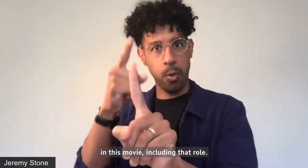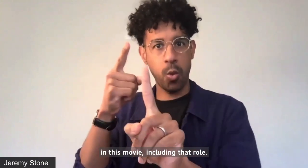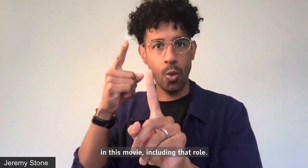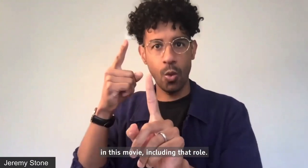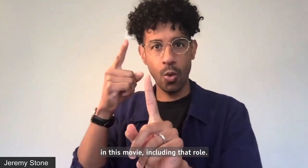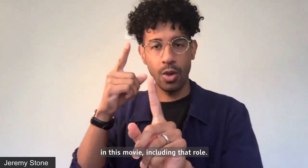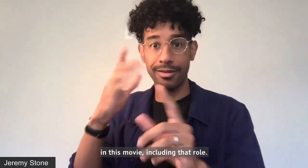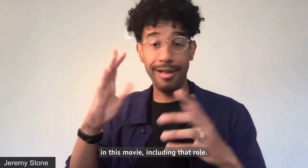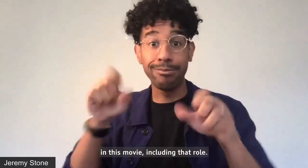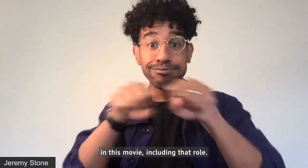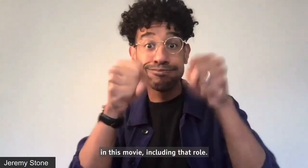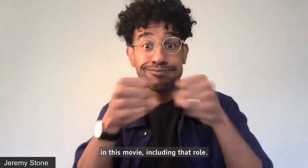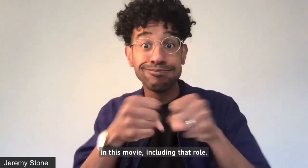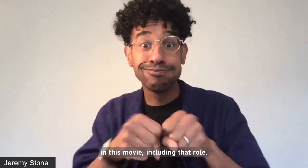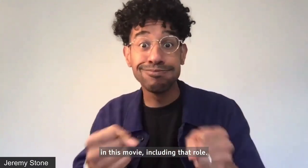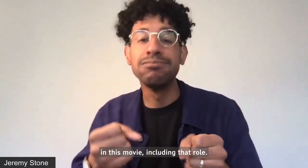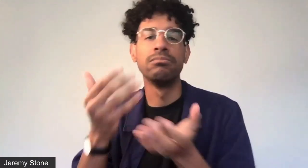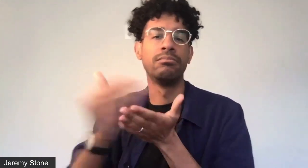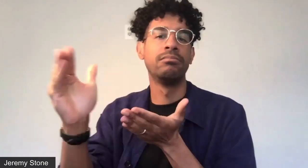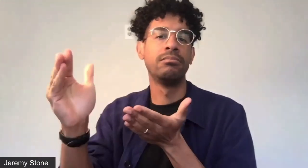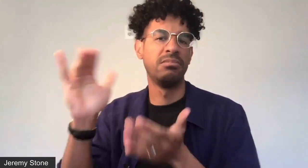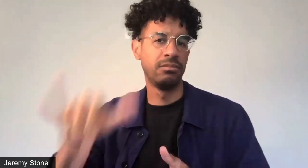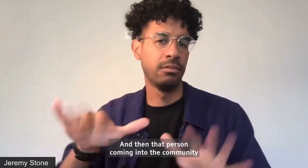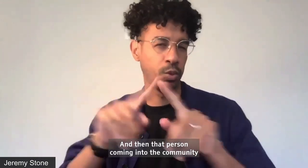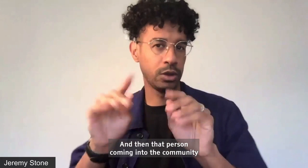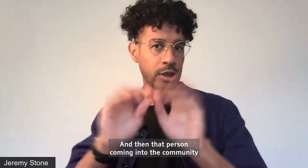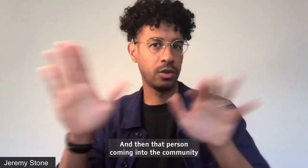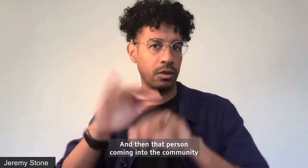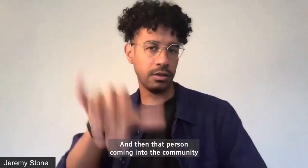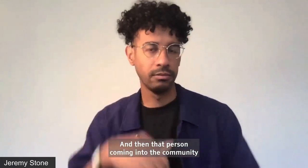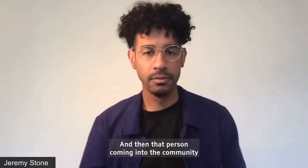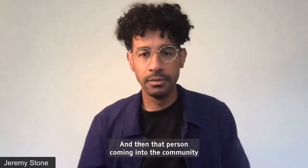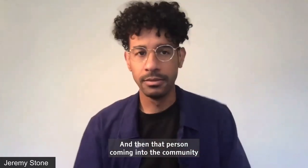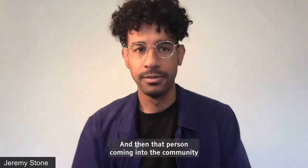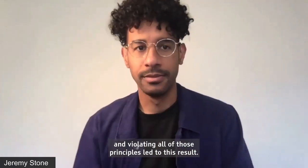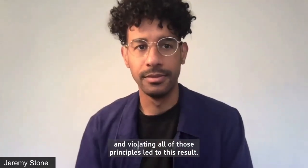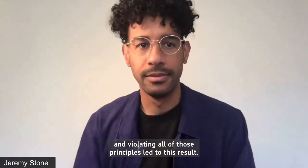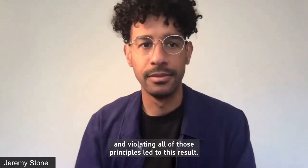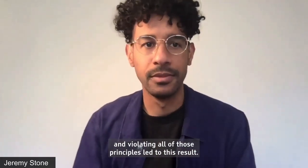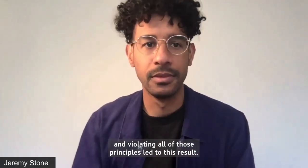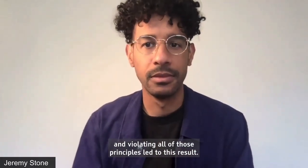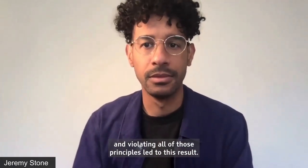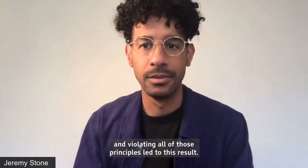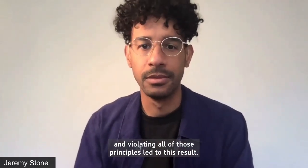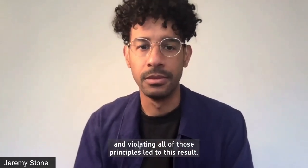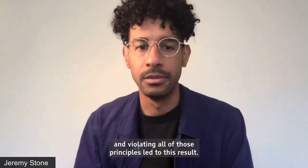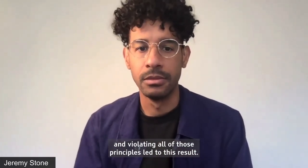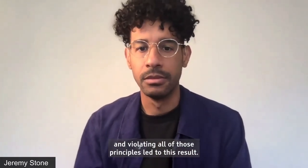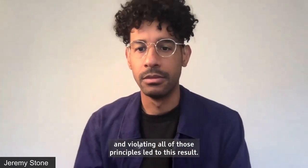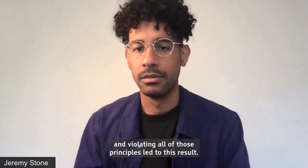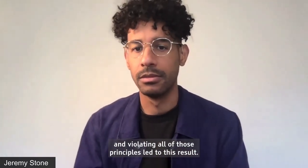movie, including that role. And then that person coming into the community and violating all those